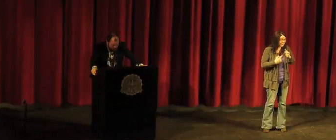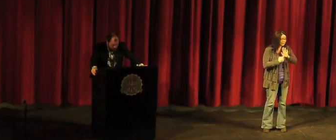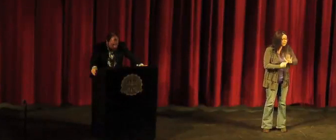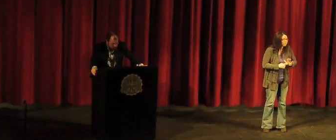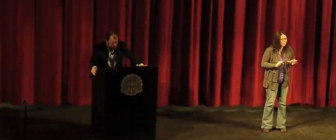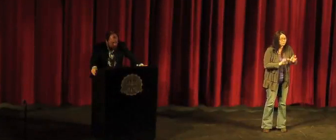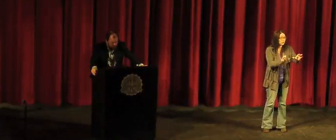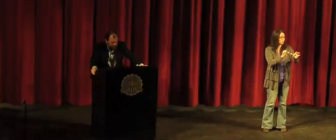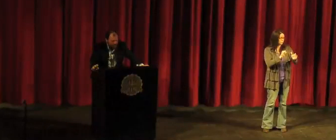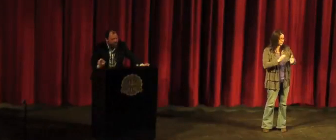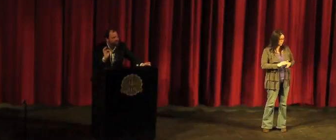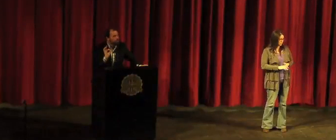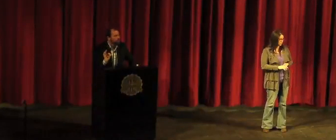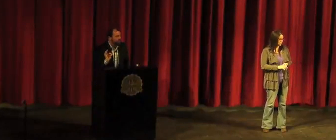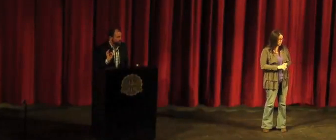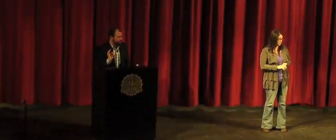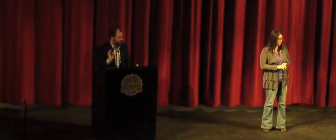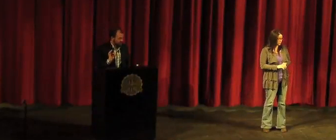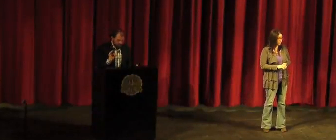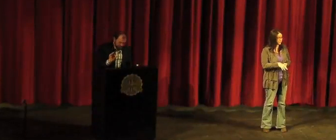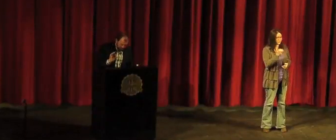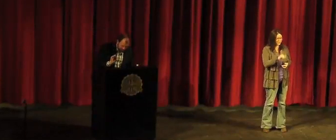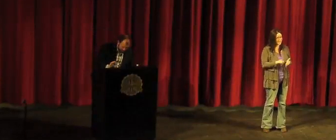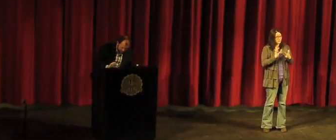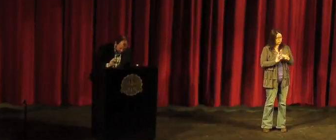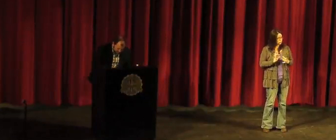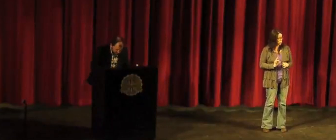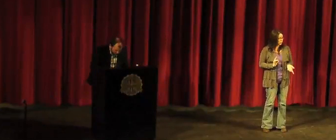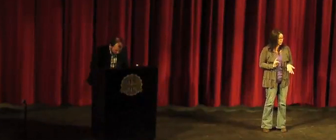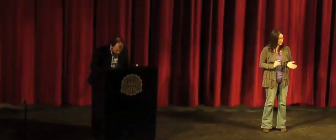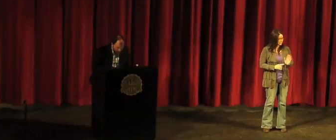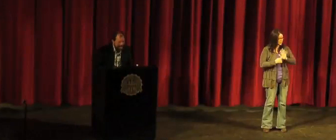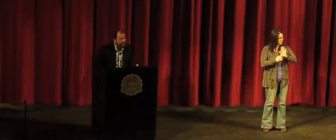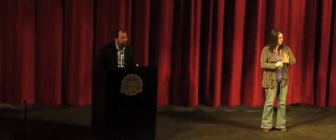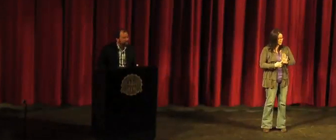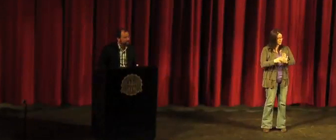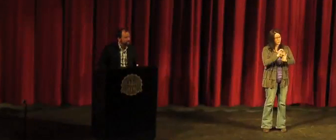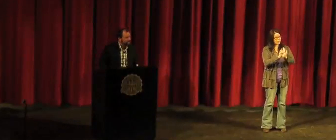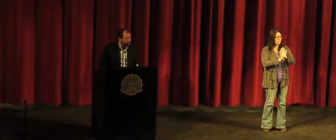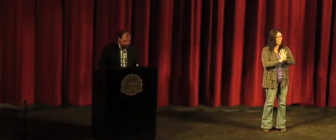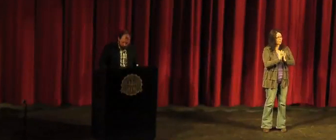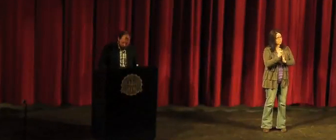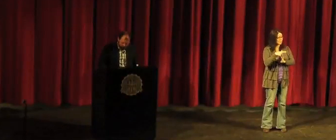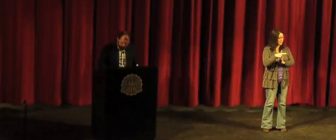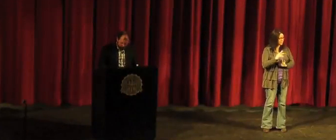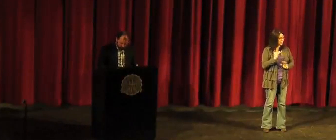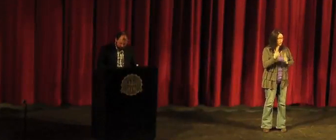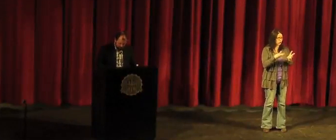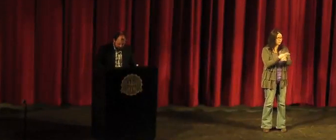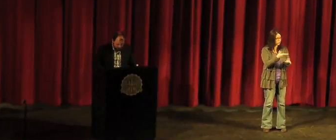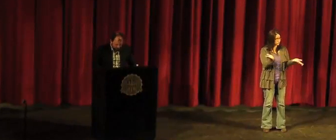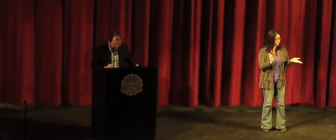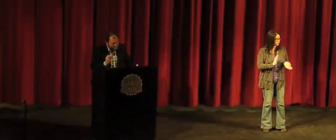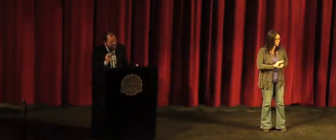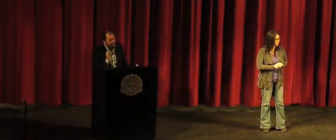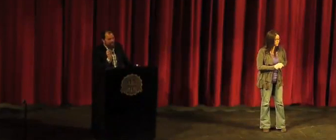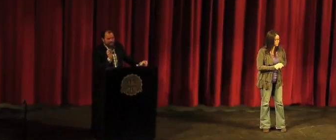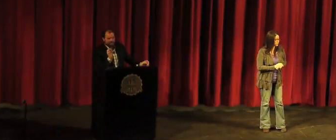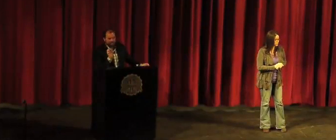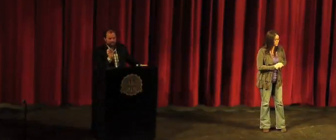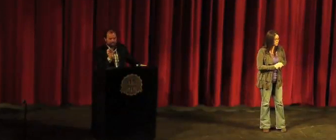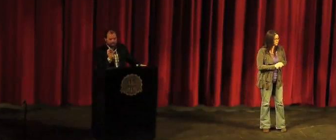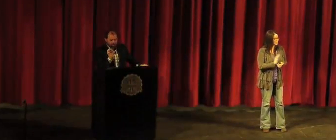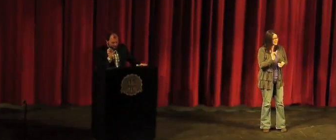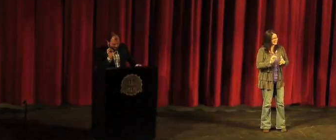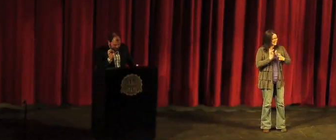move and breathe. It's a story that provides the moral map of our universe. It's